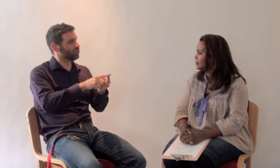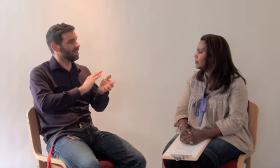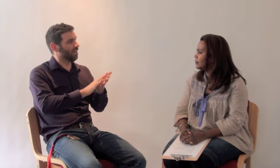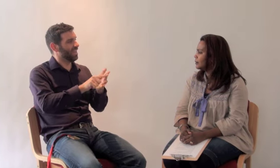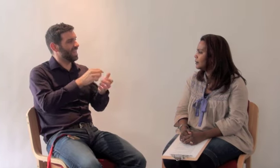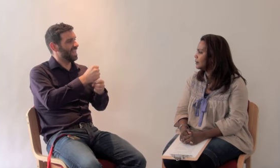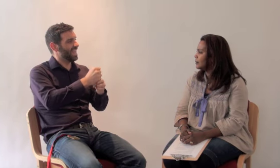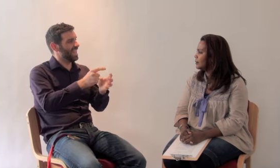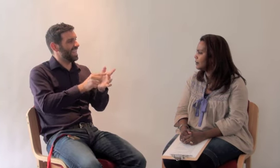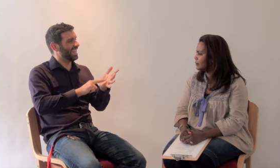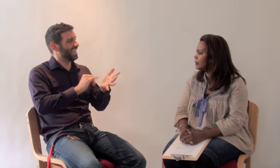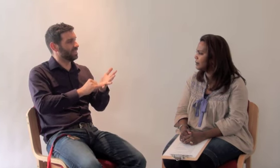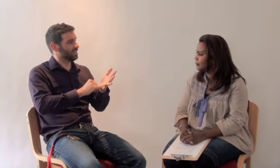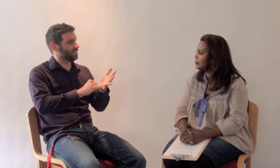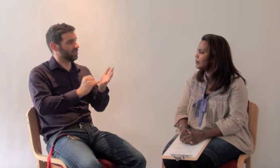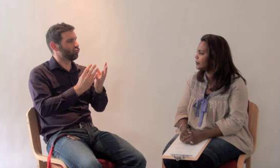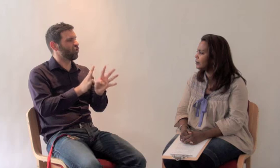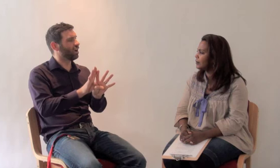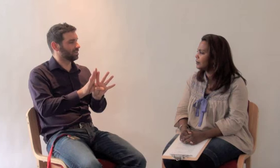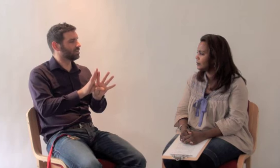was the Terence Higgins Trust.